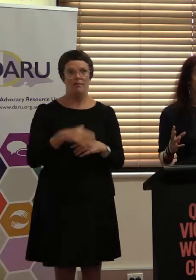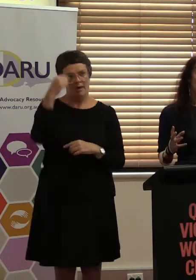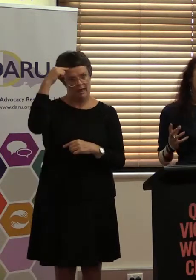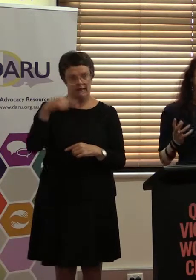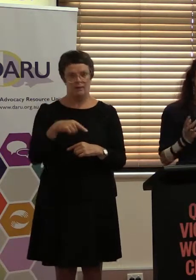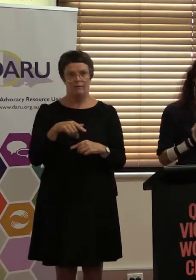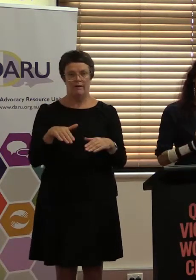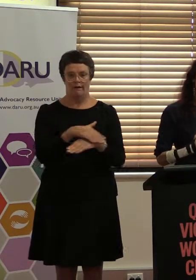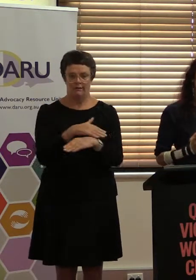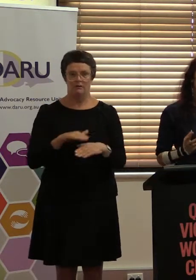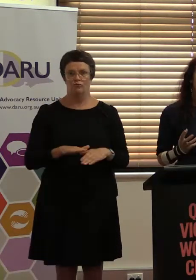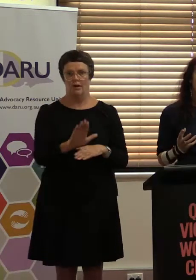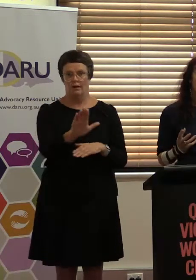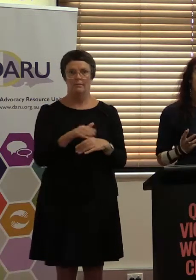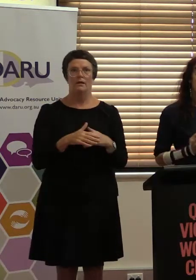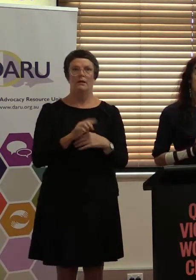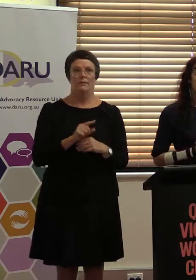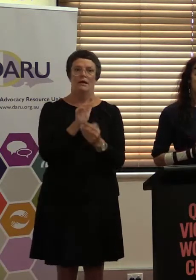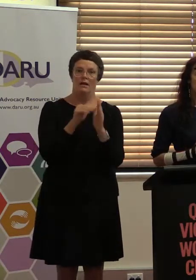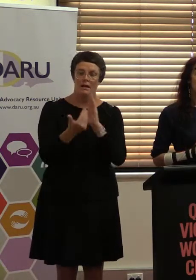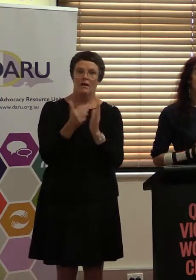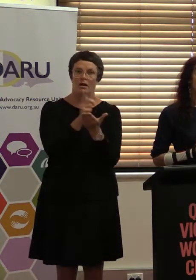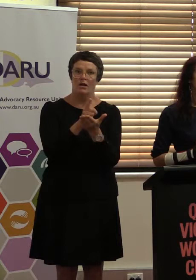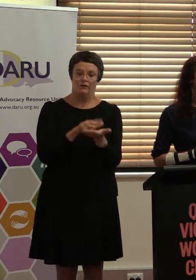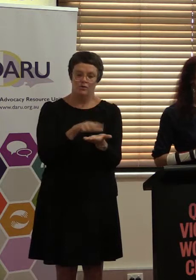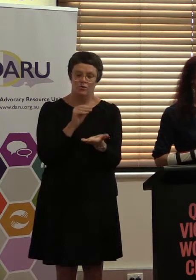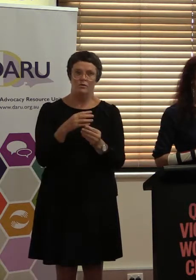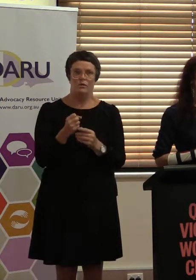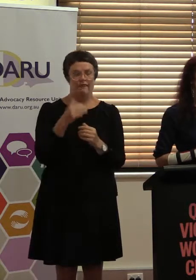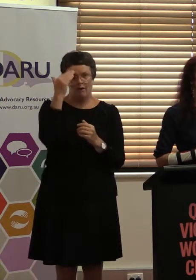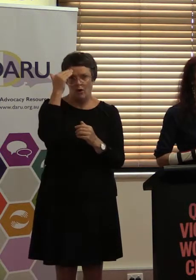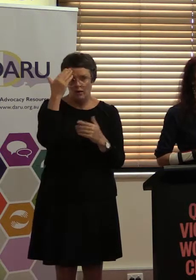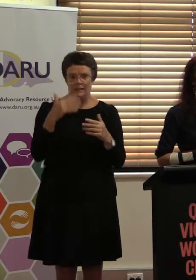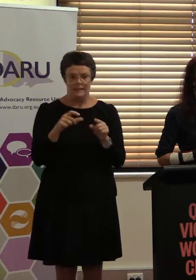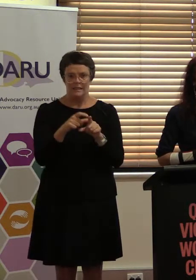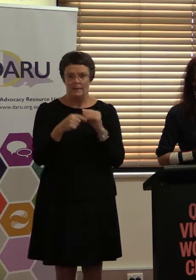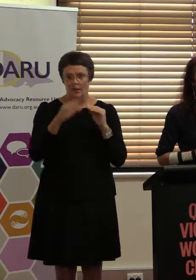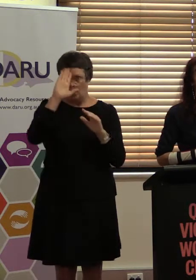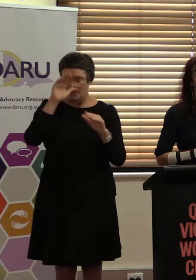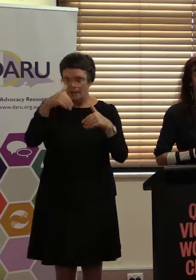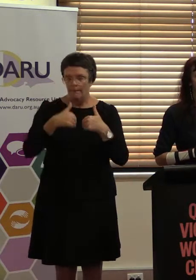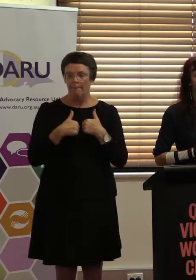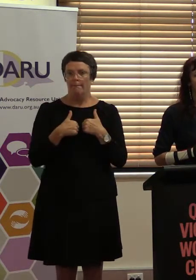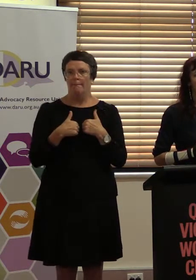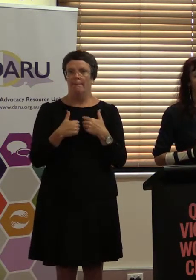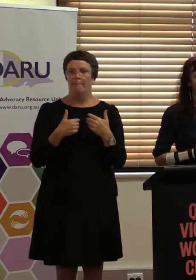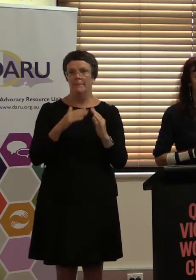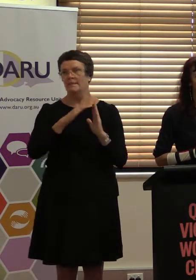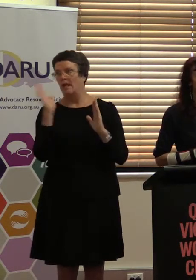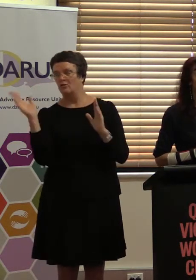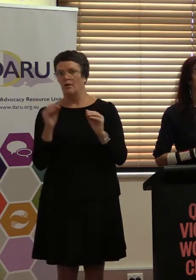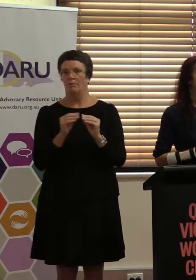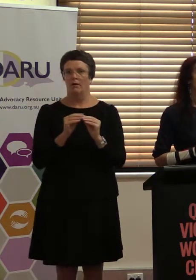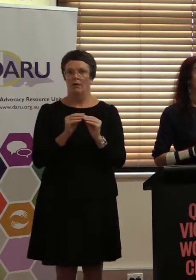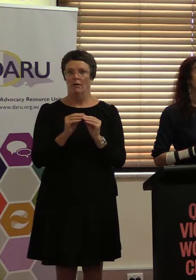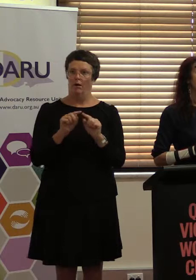control. But now we've got a lot of kids in the system with cognitive disabilities, autism spectrum disorder, oppositional